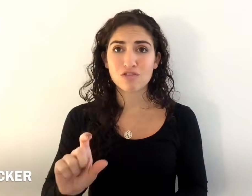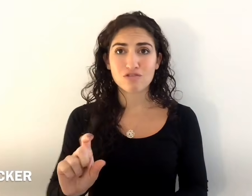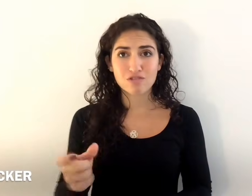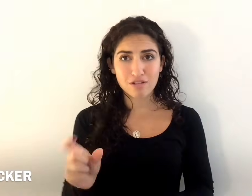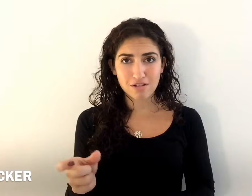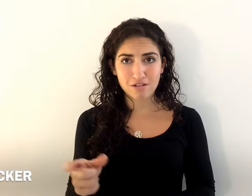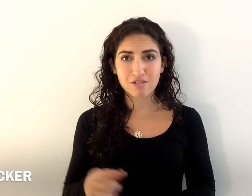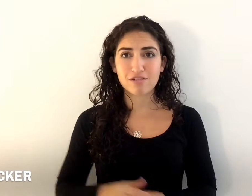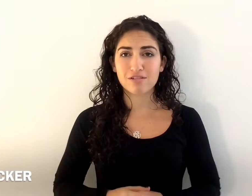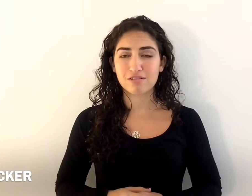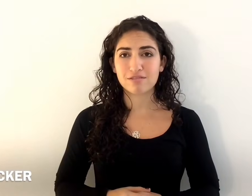Locker.